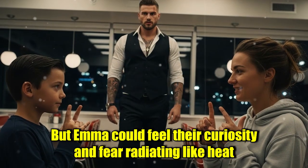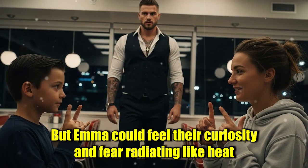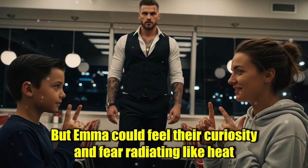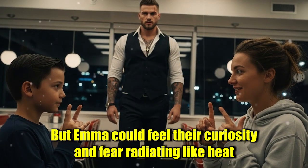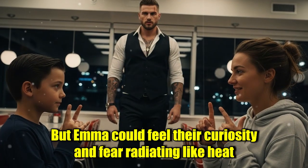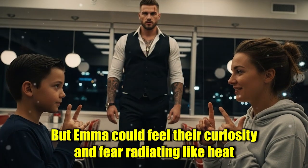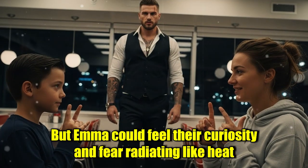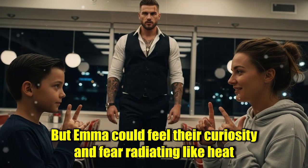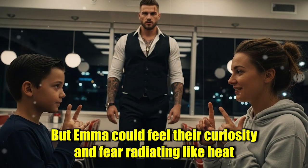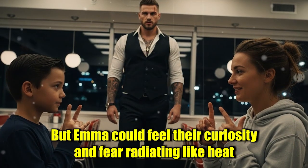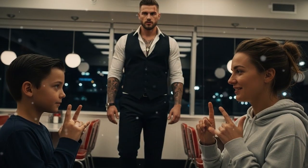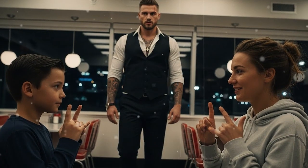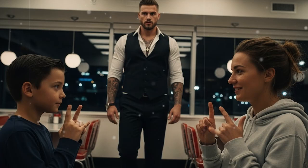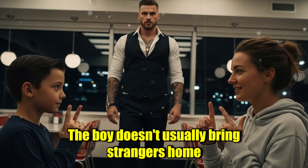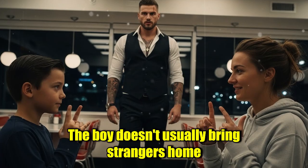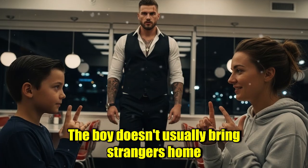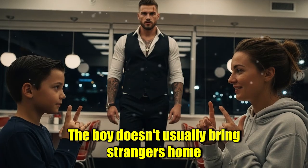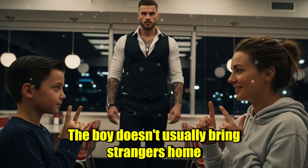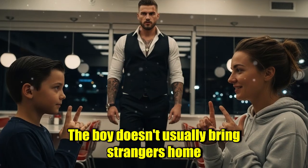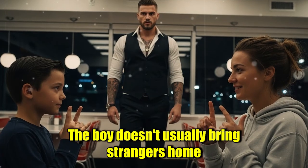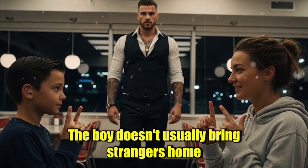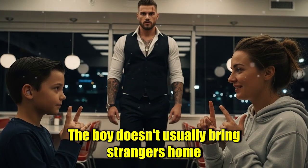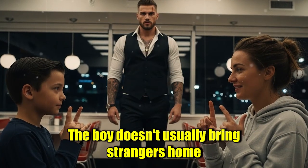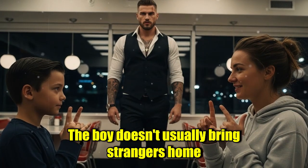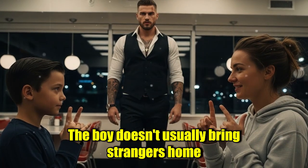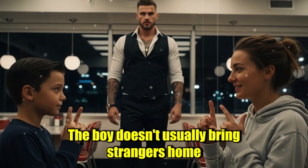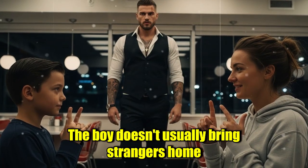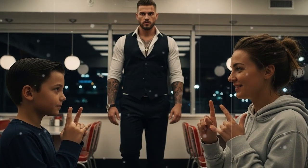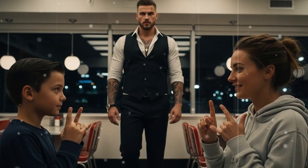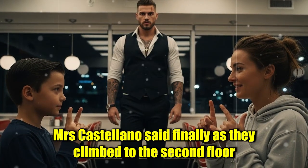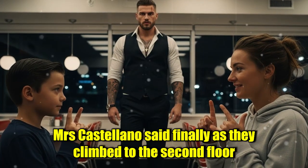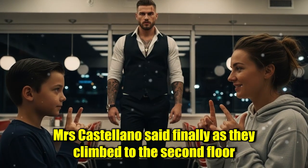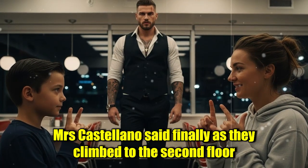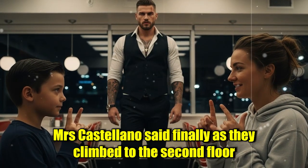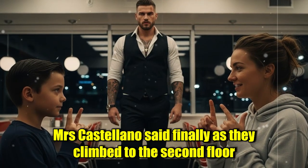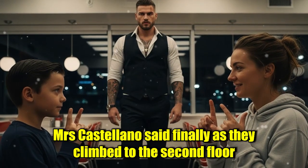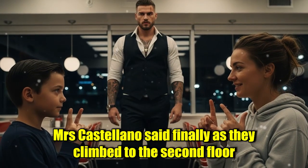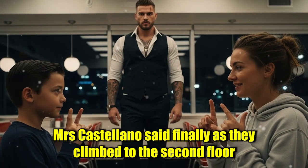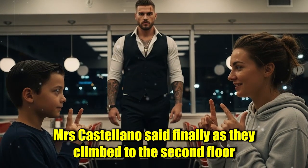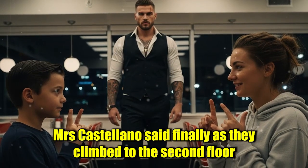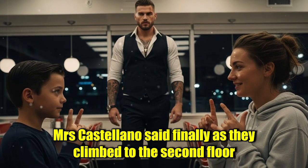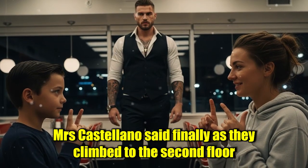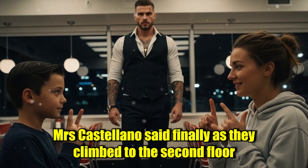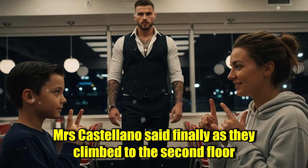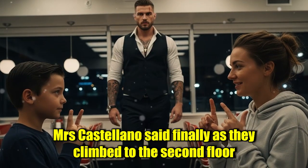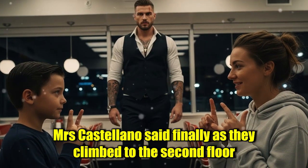fear radiating like heat. The boy doesn't usually bring strangers home, Mrs. Castellano said finally as they climbed to the